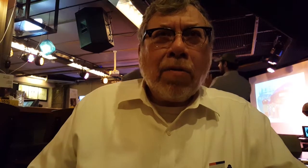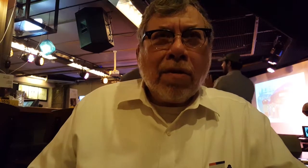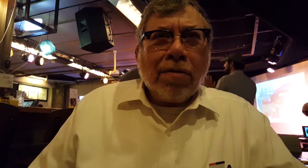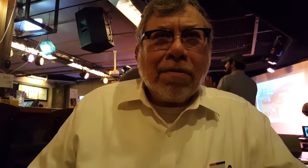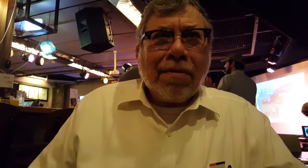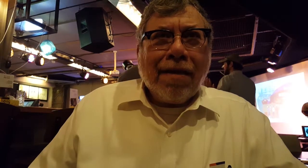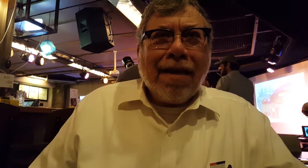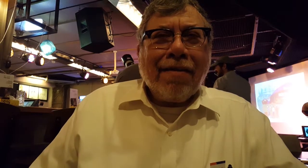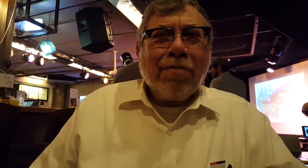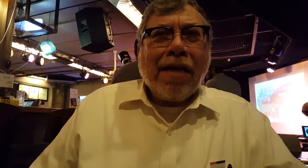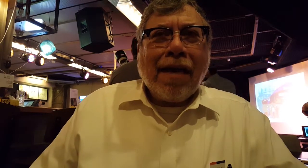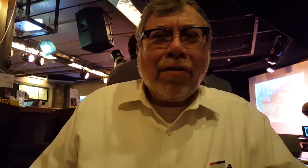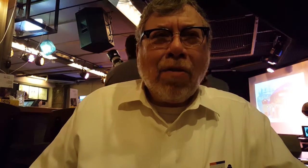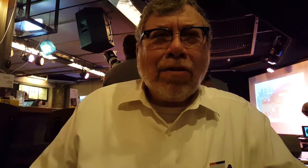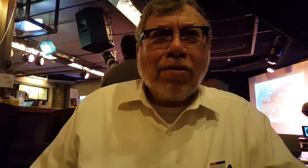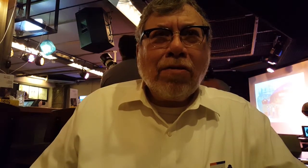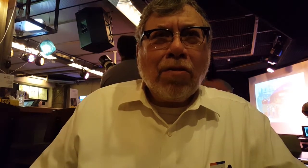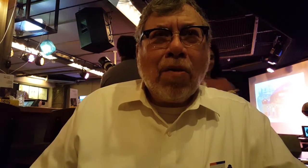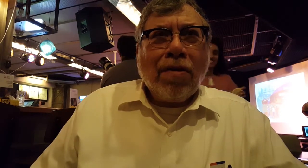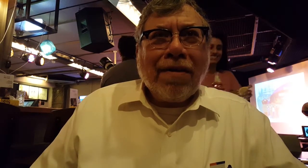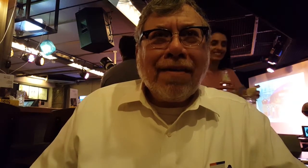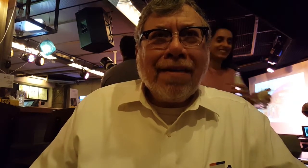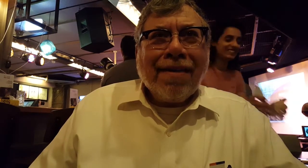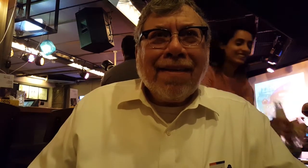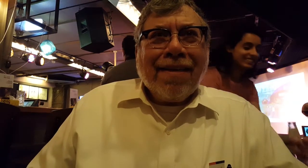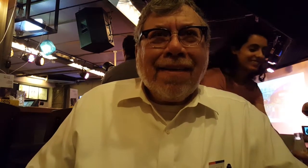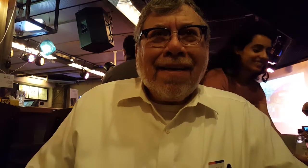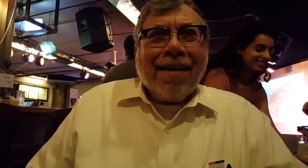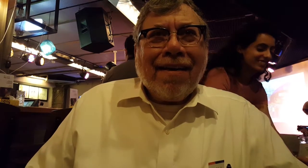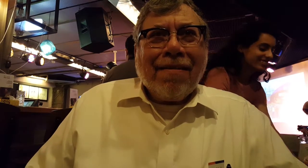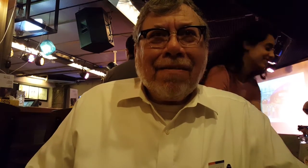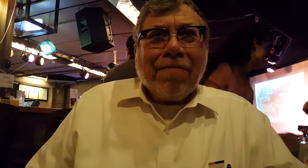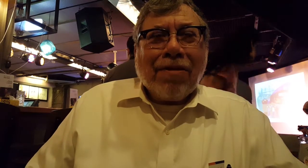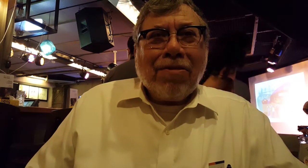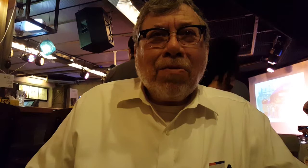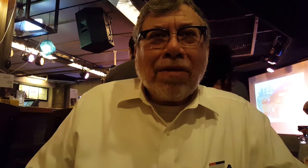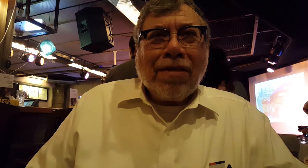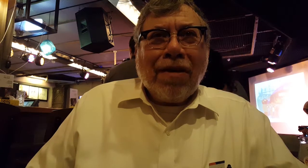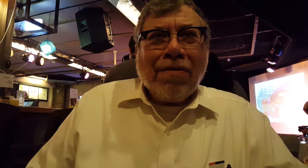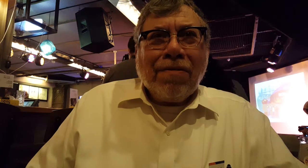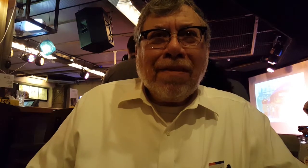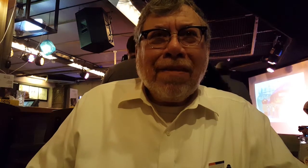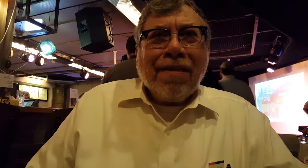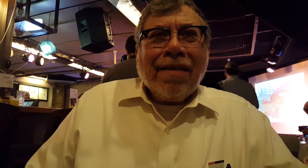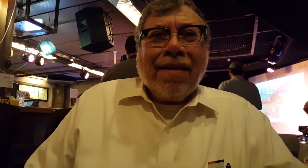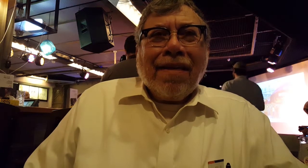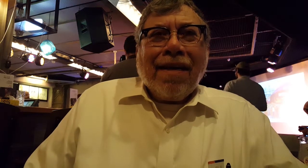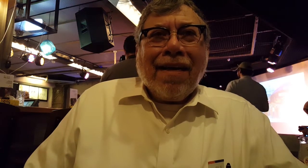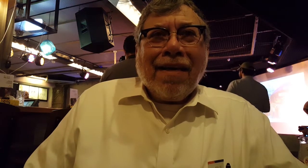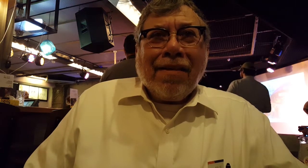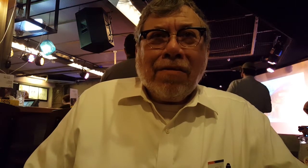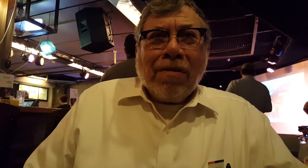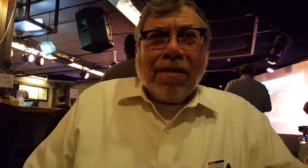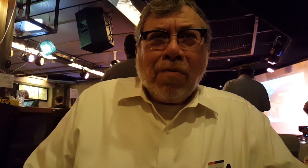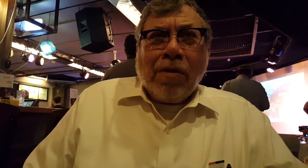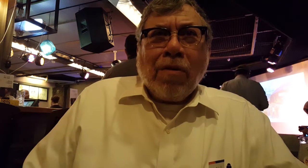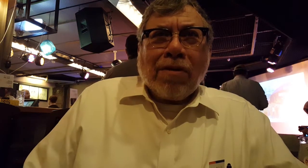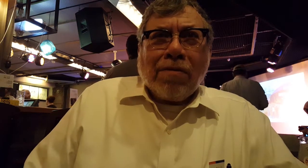world. And we had a launch in New York about 2 weeks ago in a WeWork